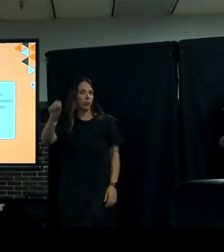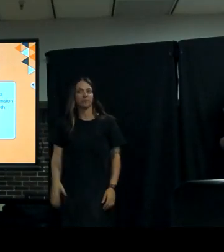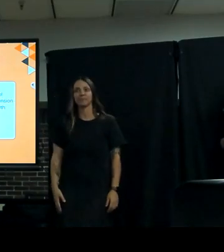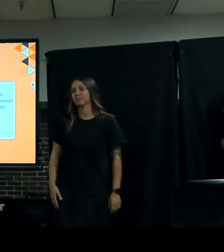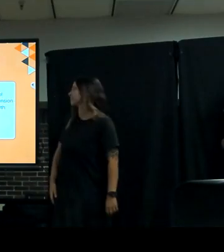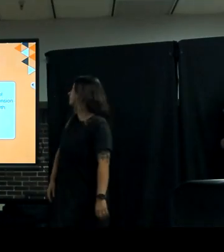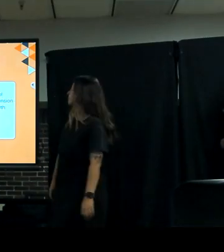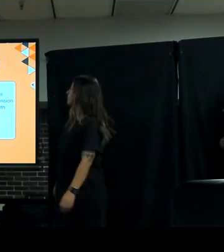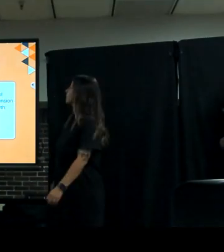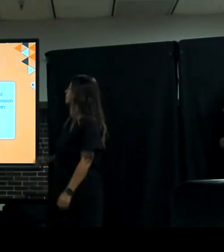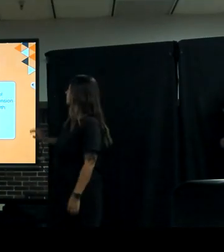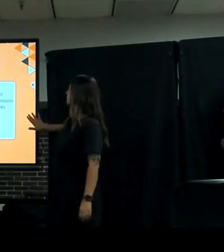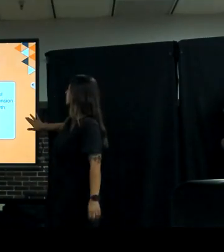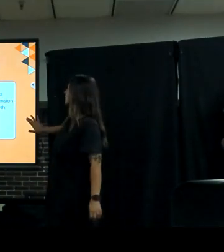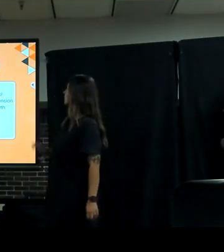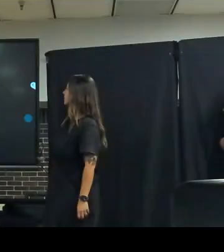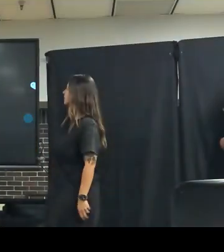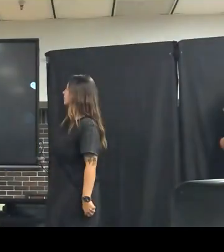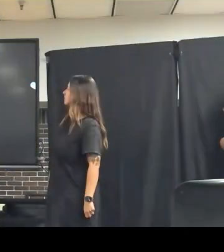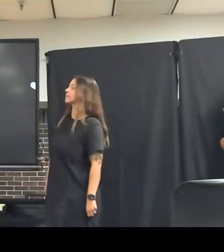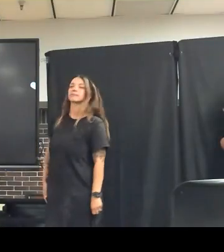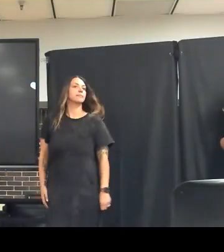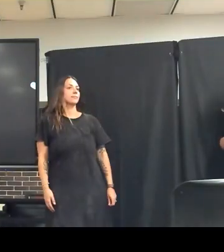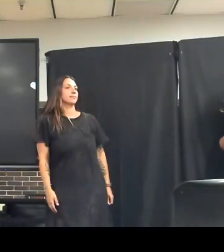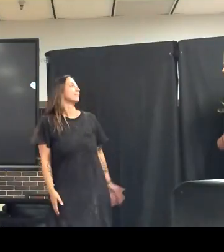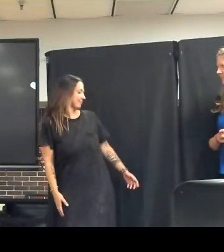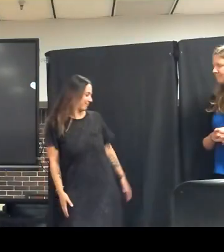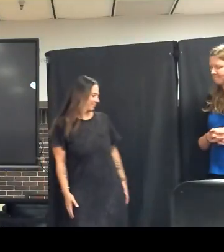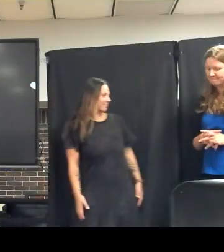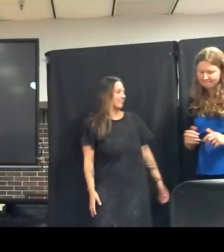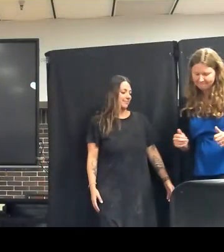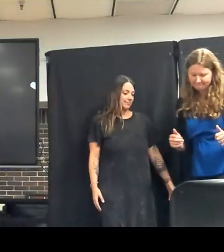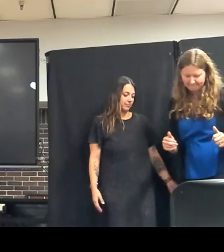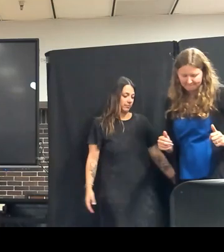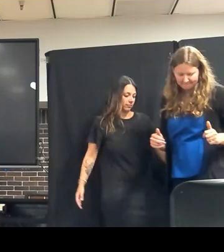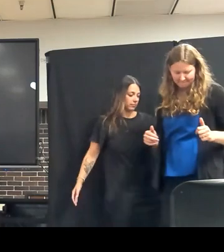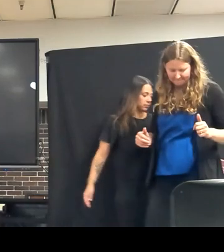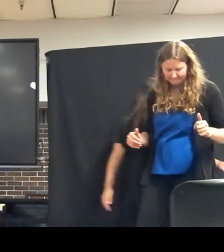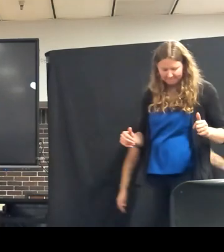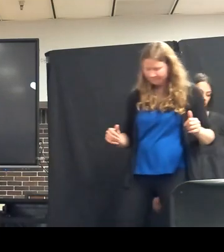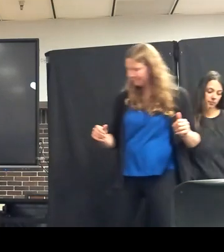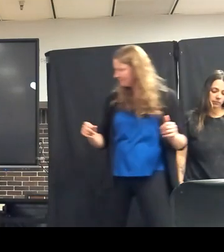do make a difference. And we're at 66 growth with high school.